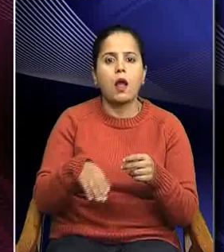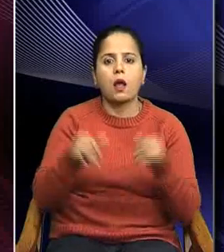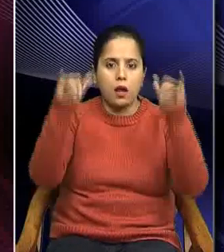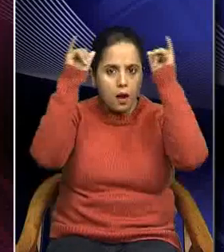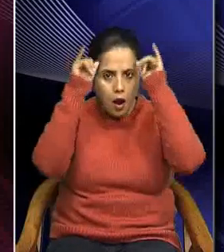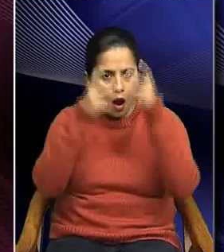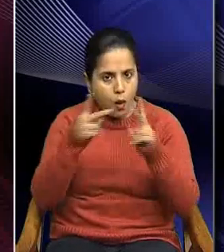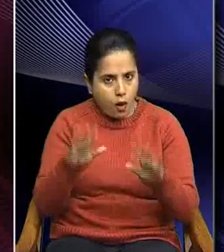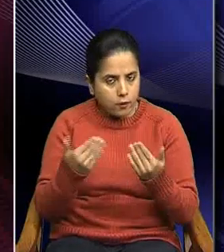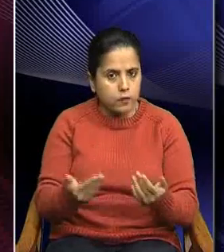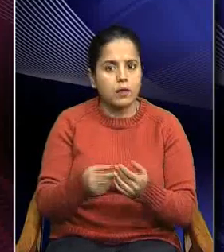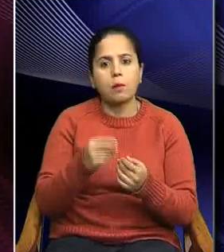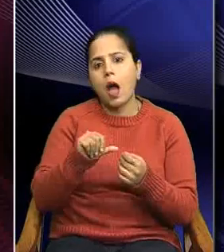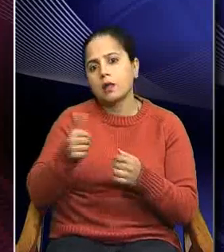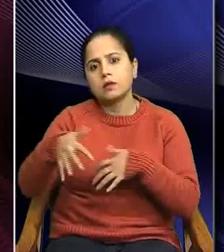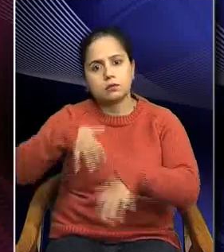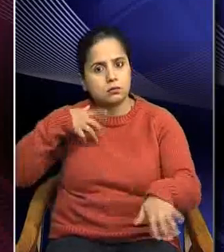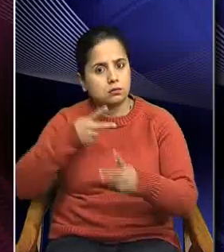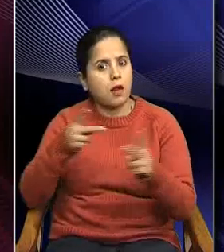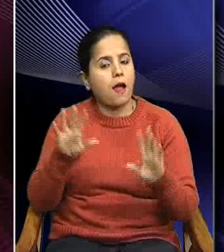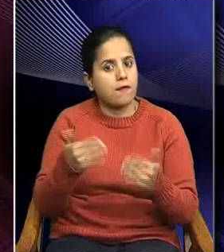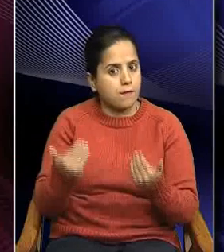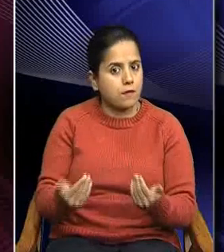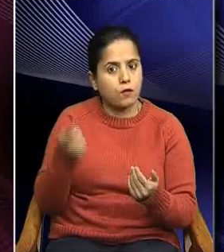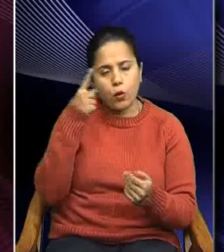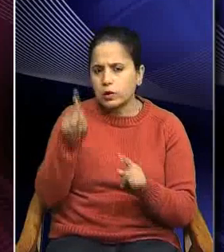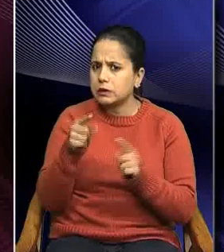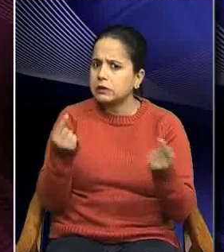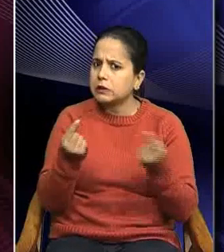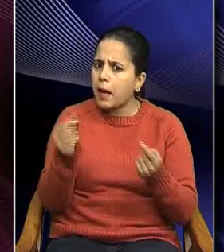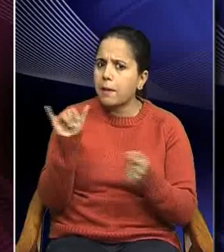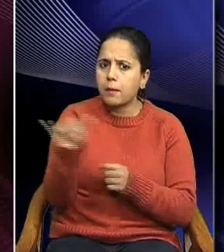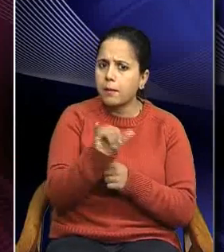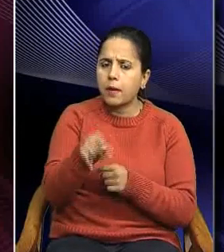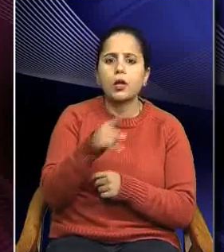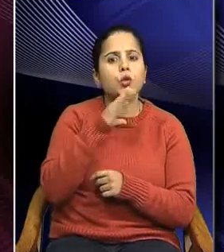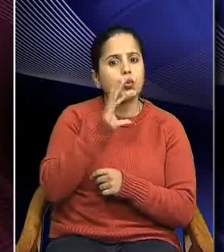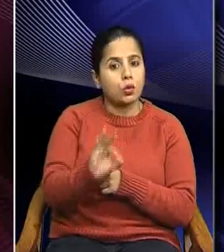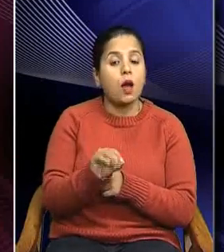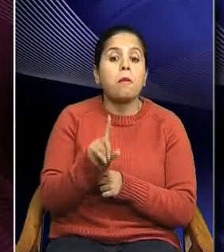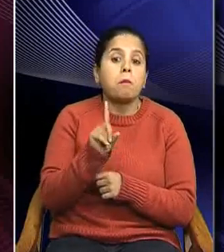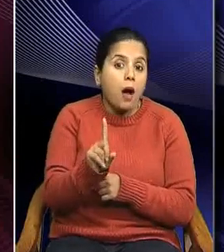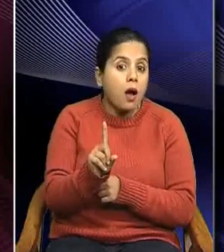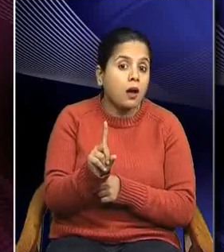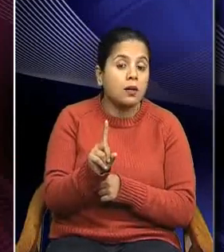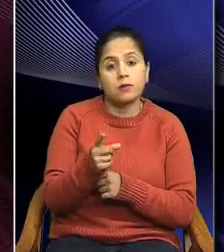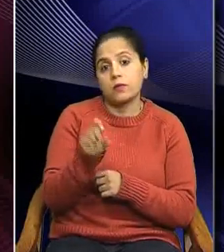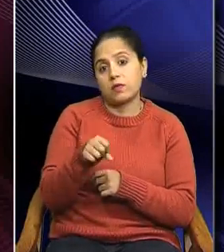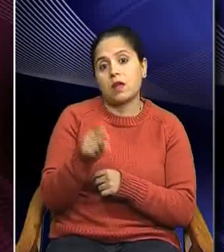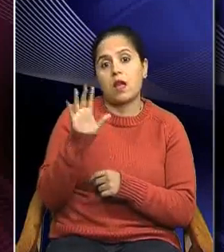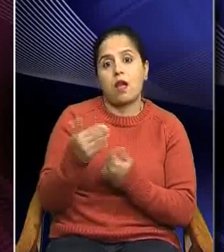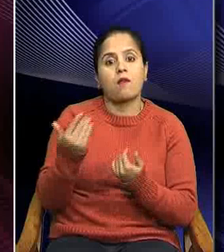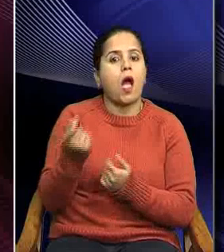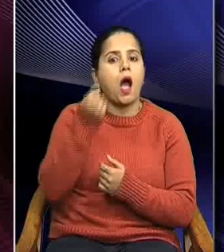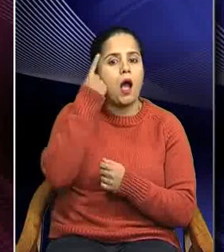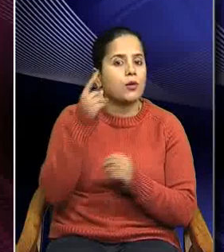several other wild animals. For them also it is the same physical reality, but obviously they have not